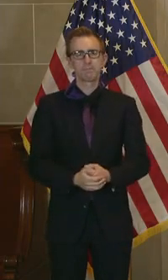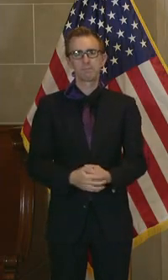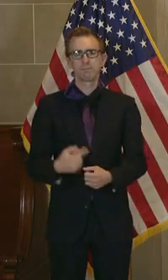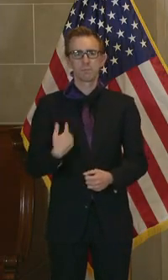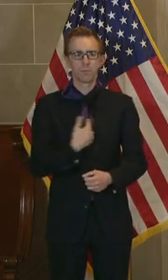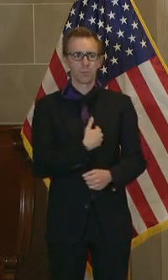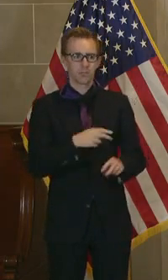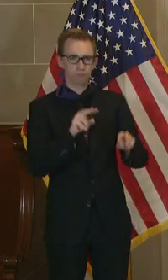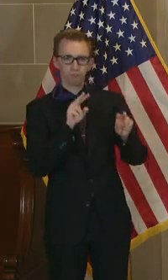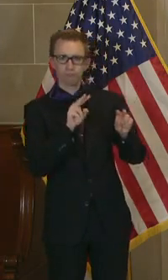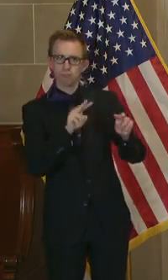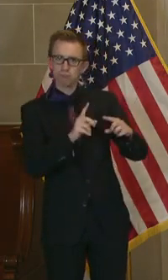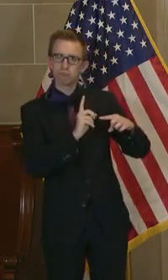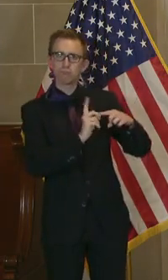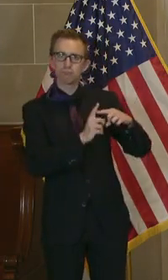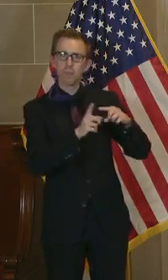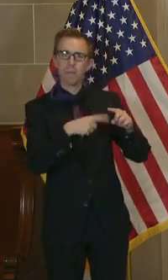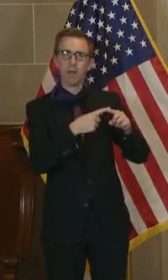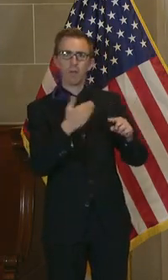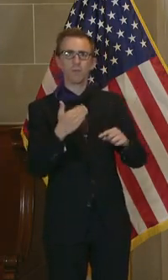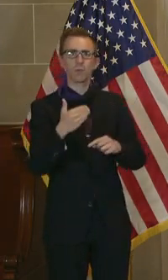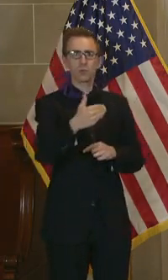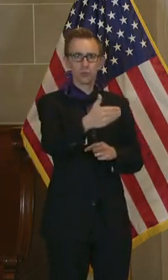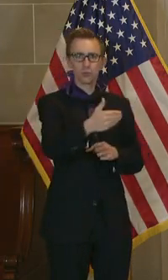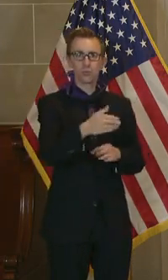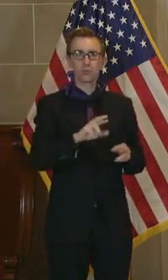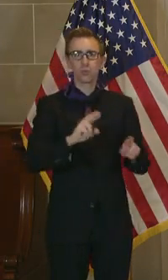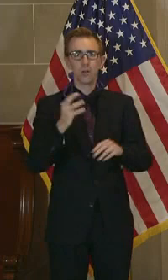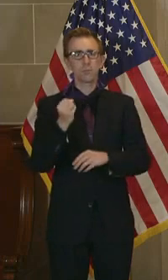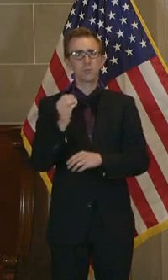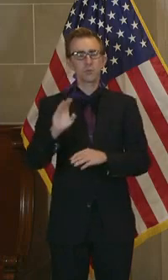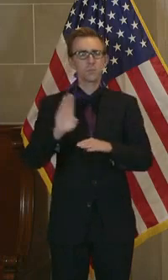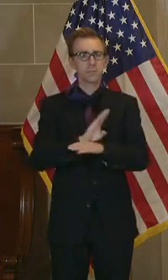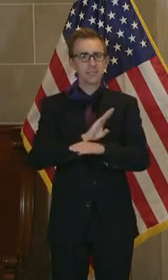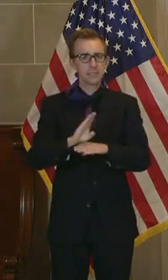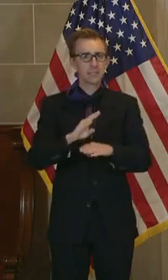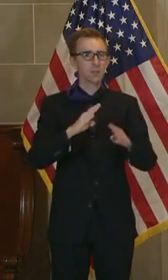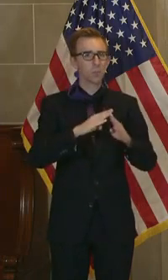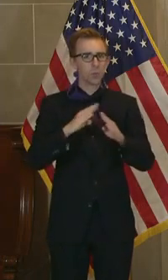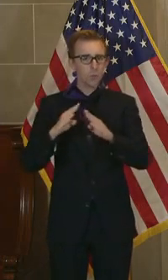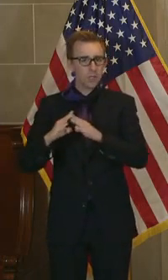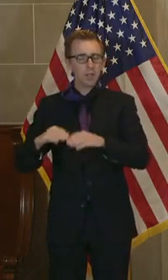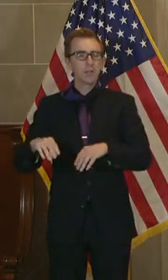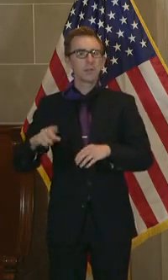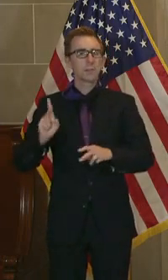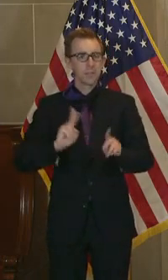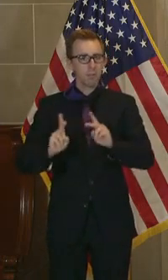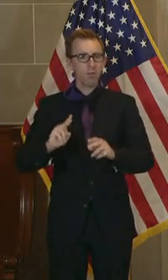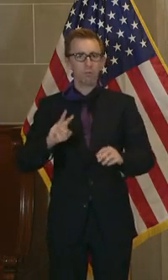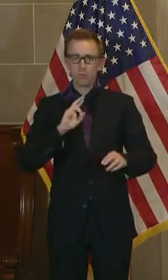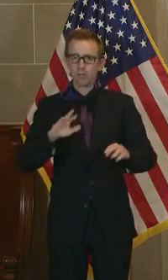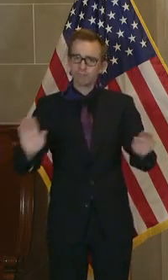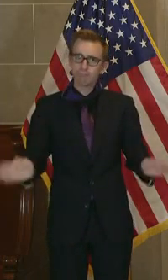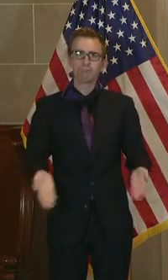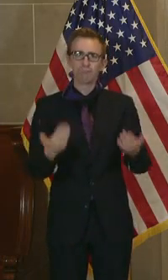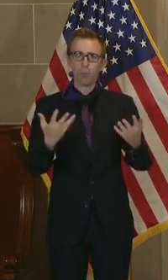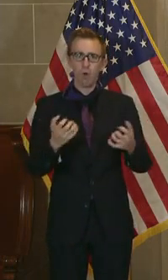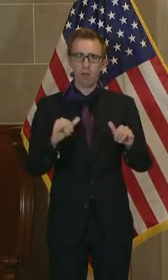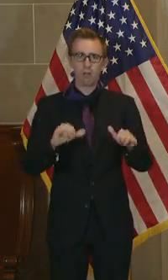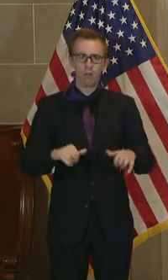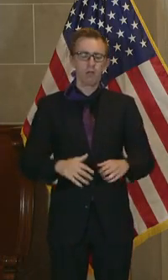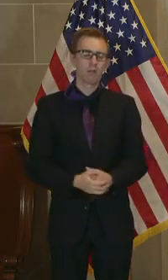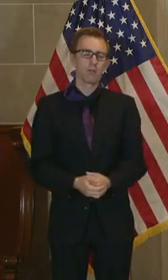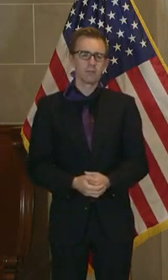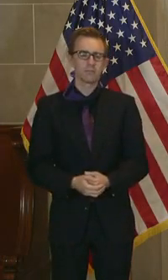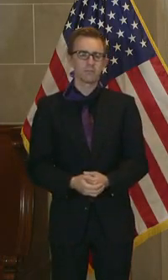the future and ready to get Missouri businesses, communities, and citizens back on their feet. Already, we